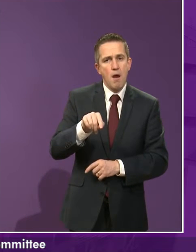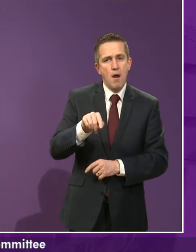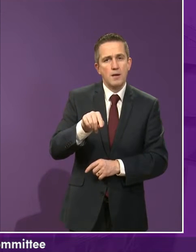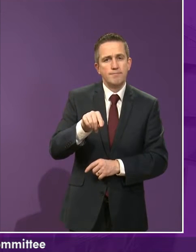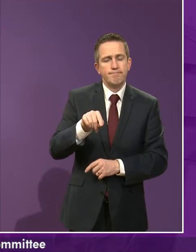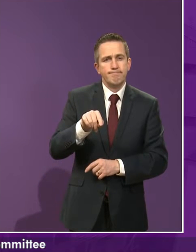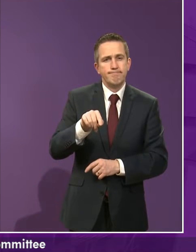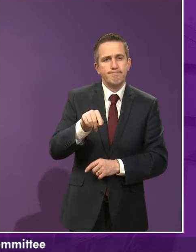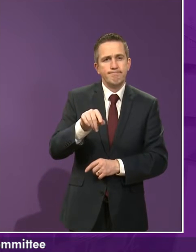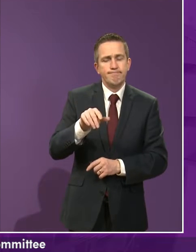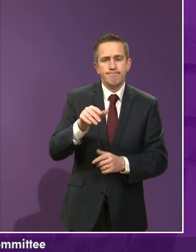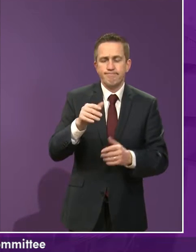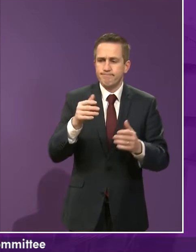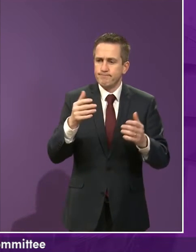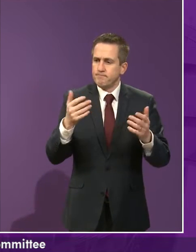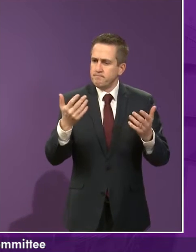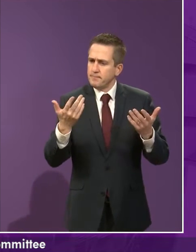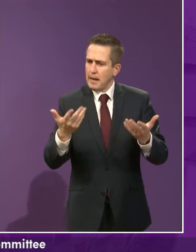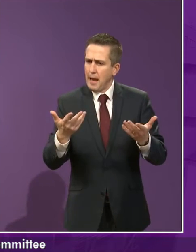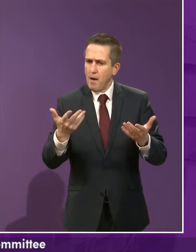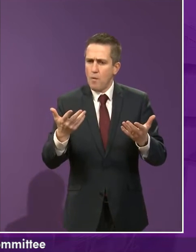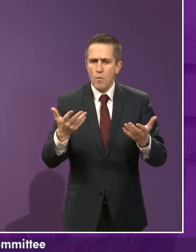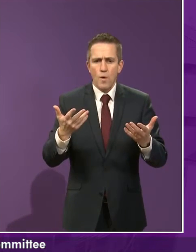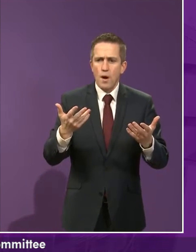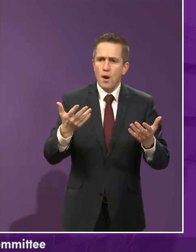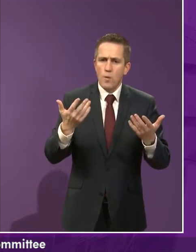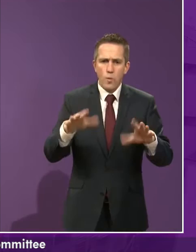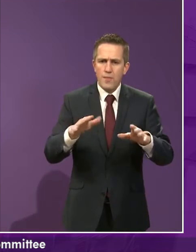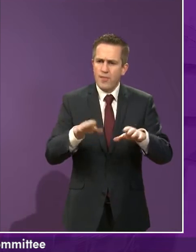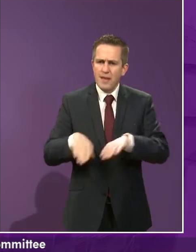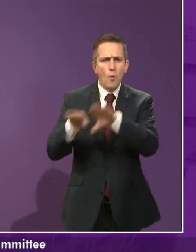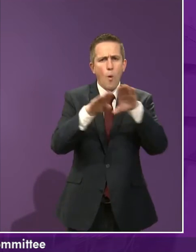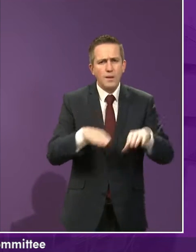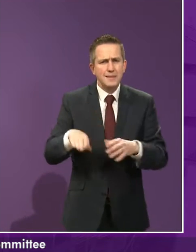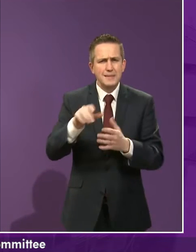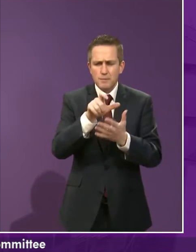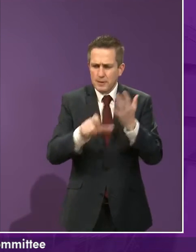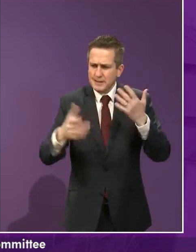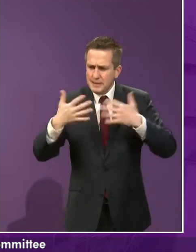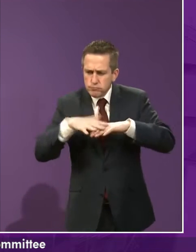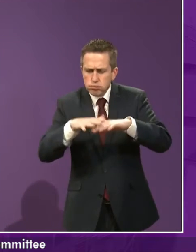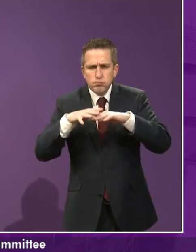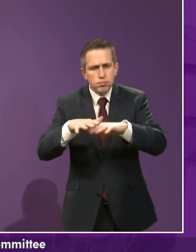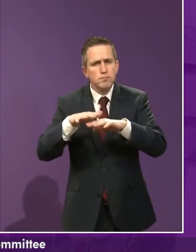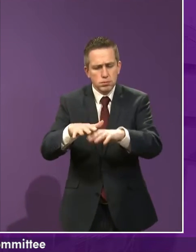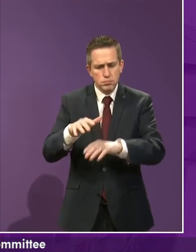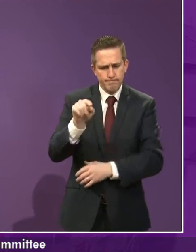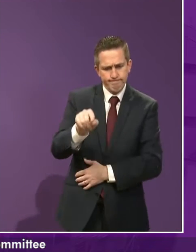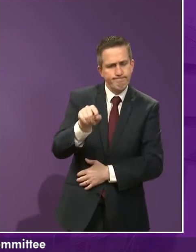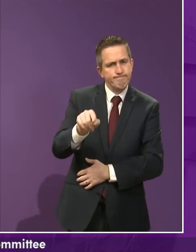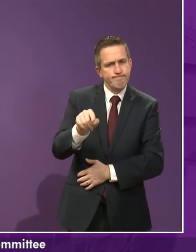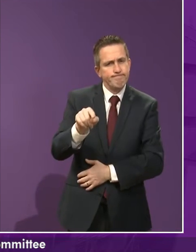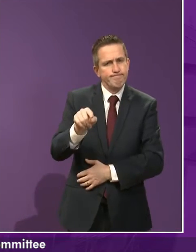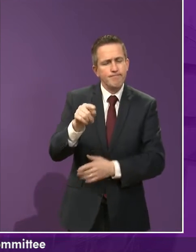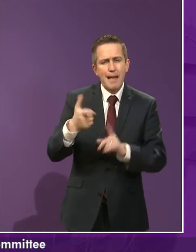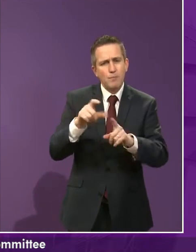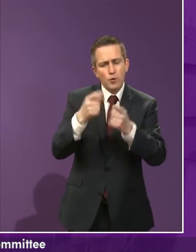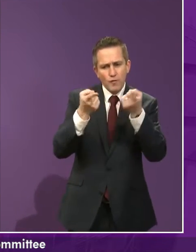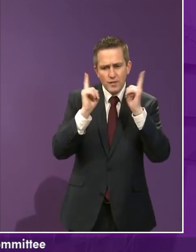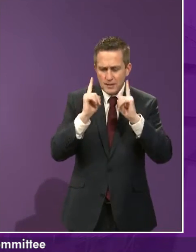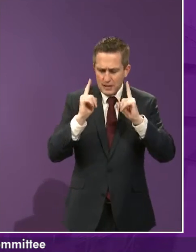the whole kind of mainstreaming and inclusion agenda. And it's certainly something that we've looked at via